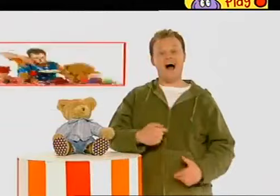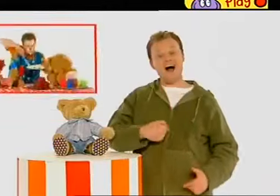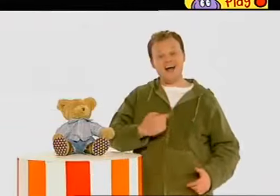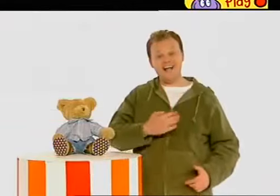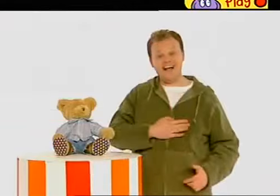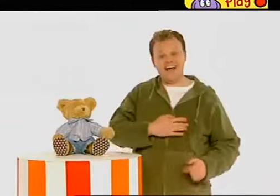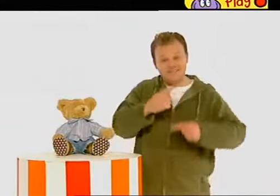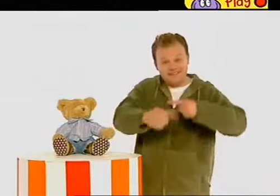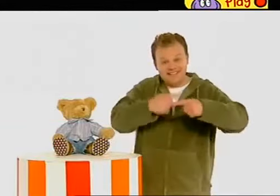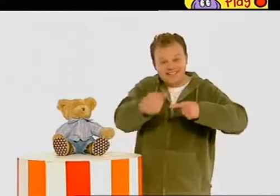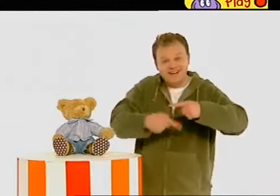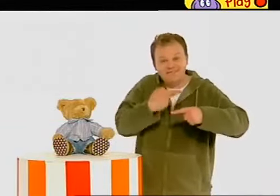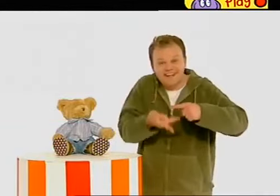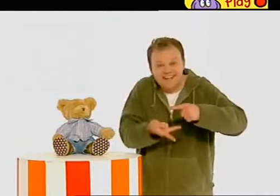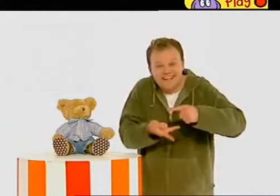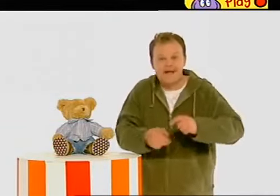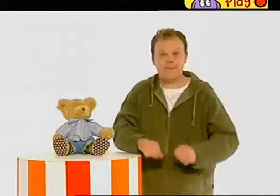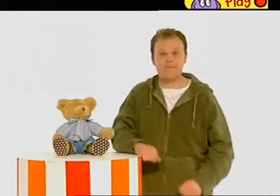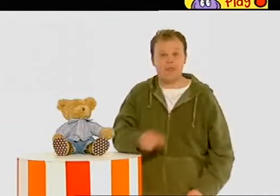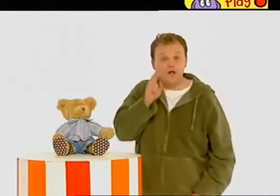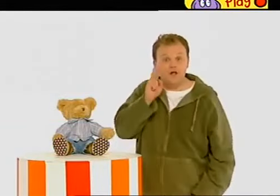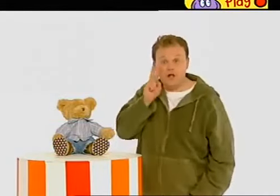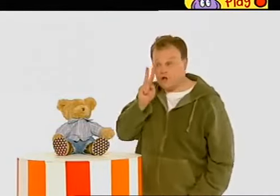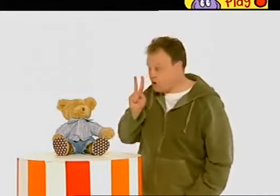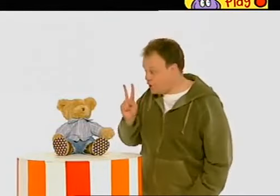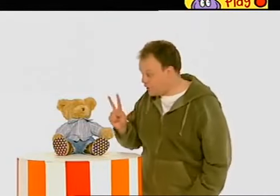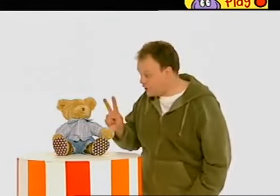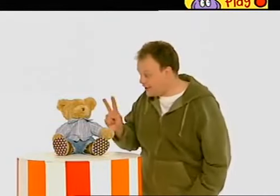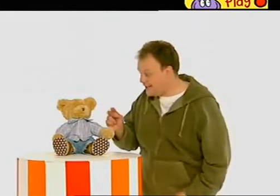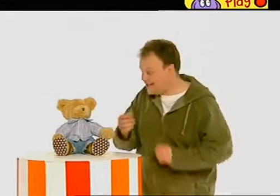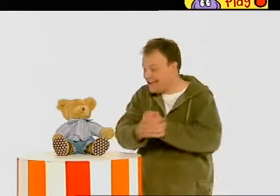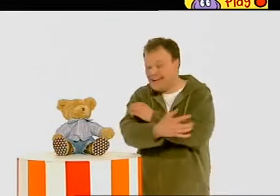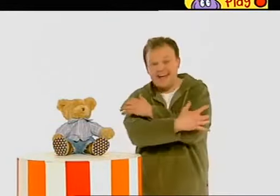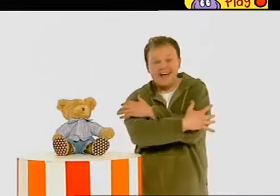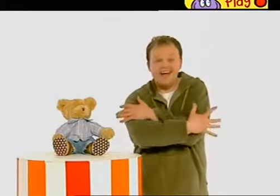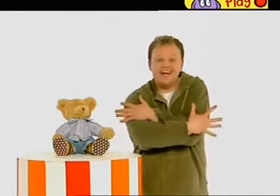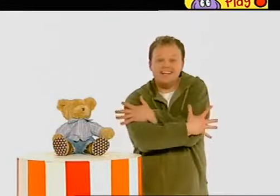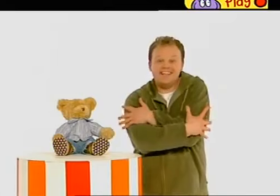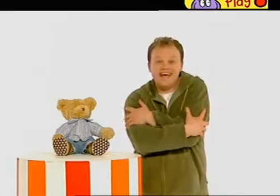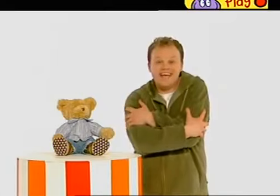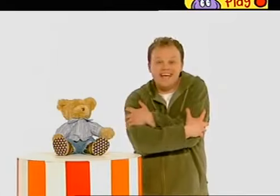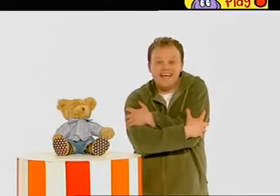Tumble. I like Mr. Tumble. Look. Teddy.